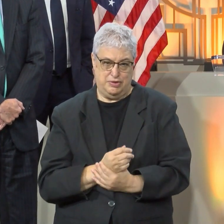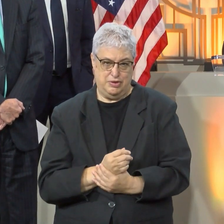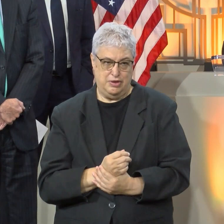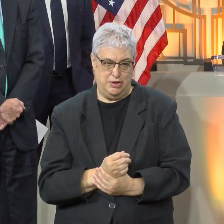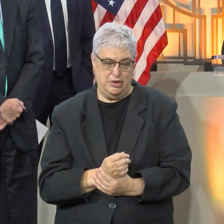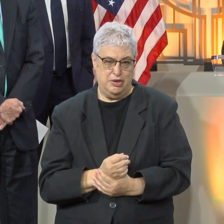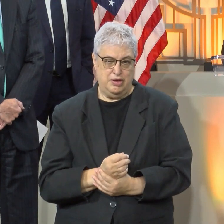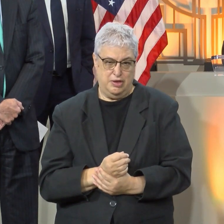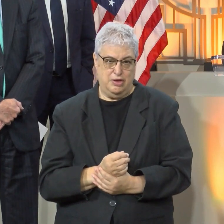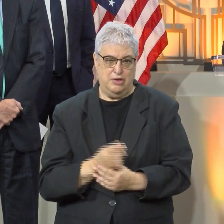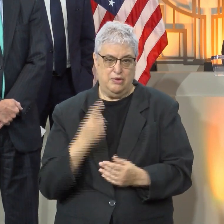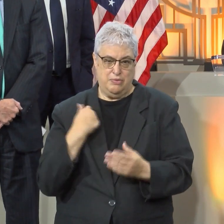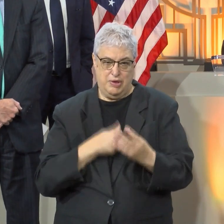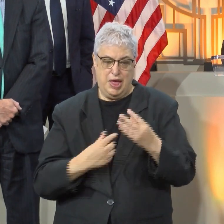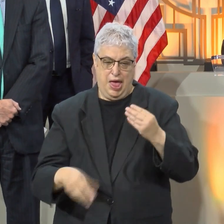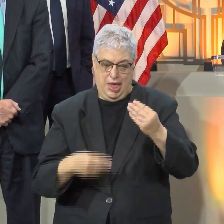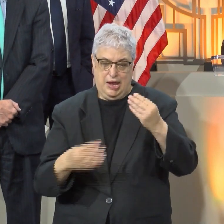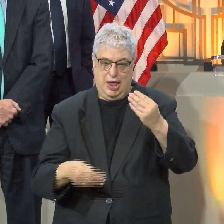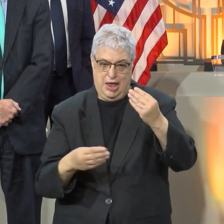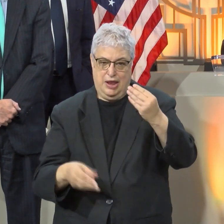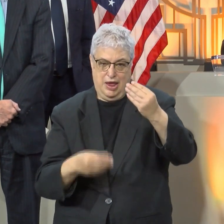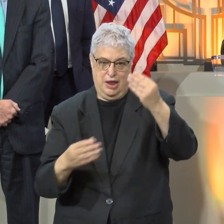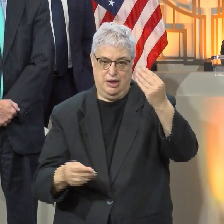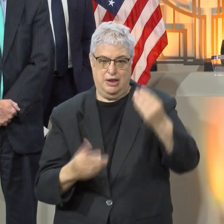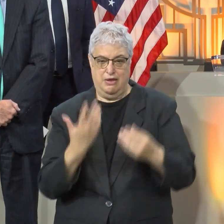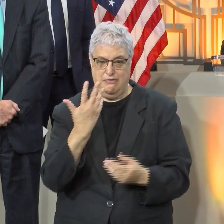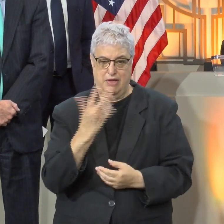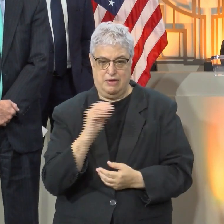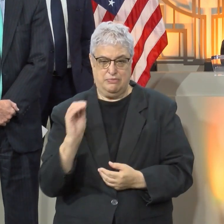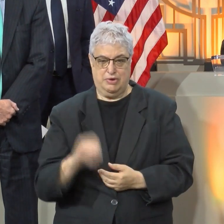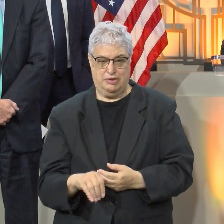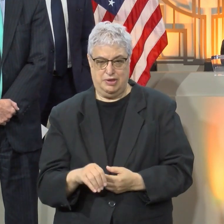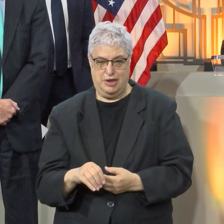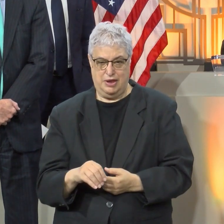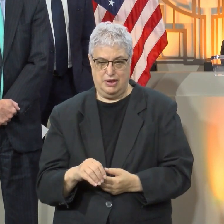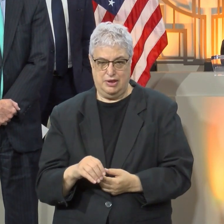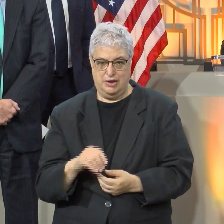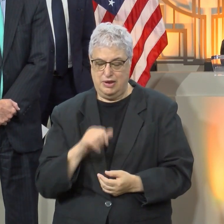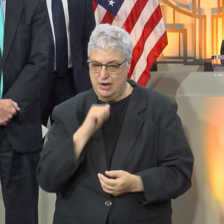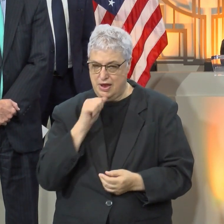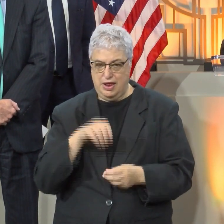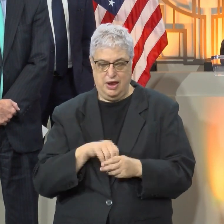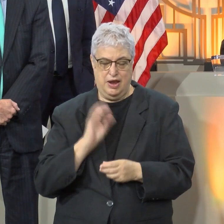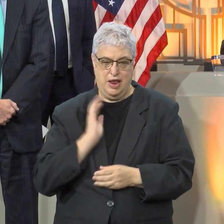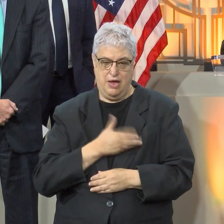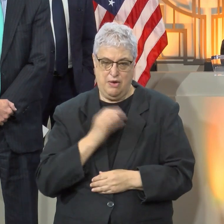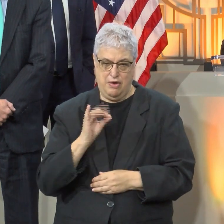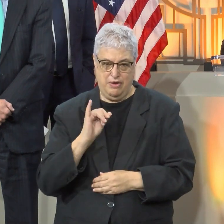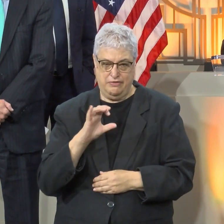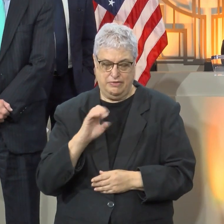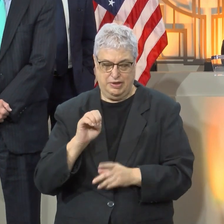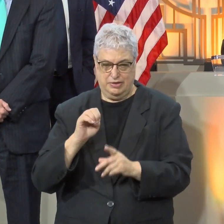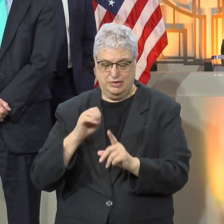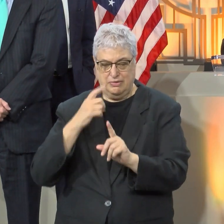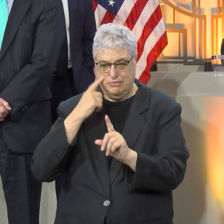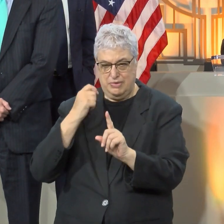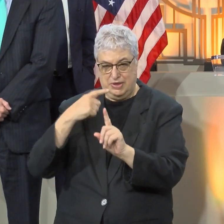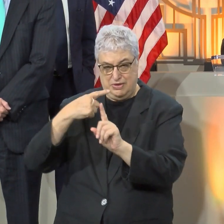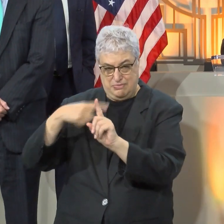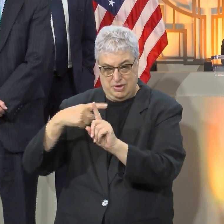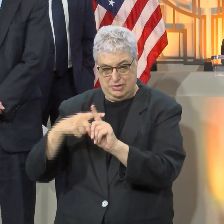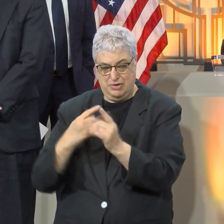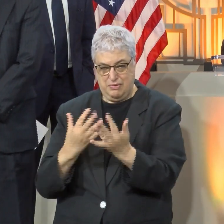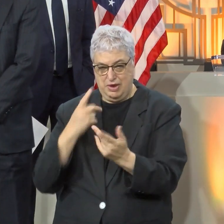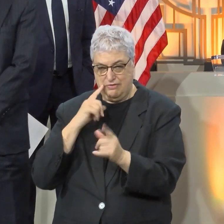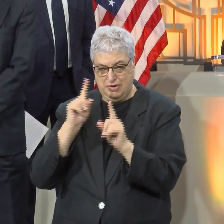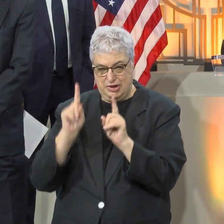Yet even with these measures, more than 5% of our team is out of the office today, either having tested positive for COVID, waiting